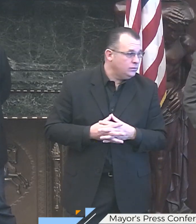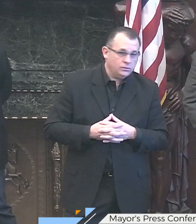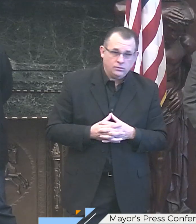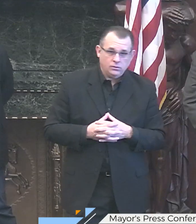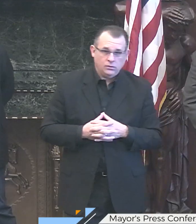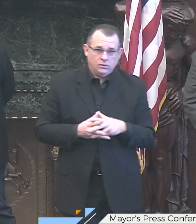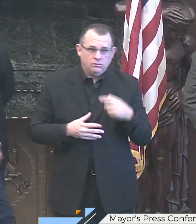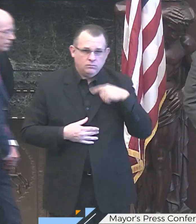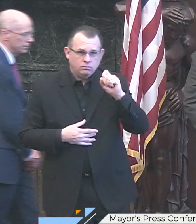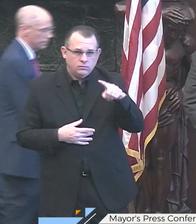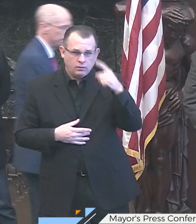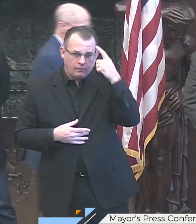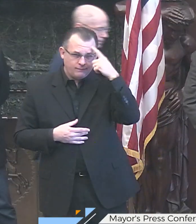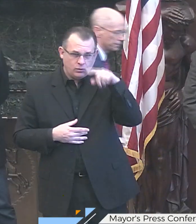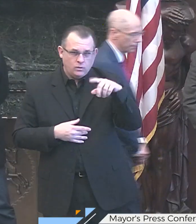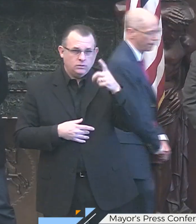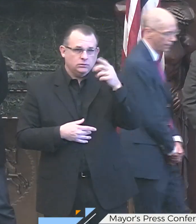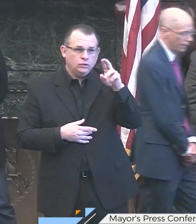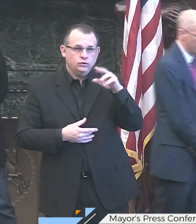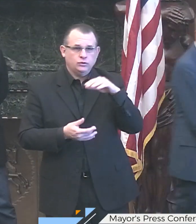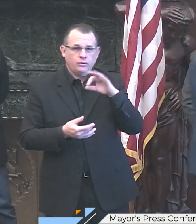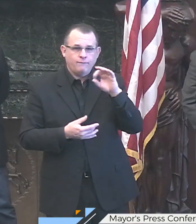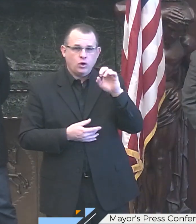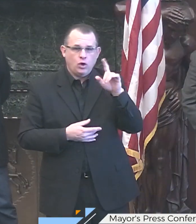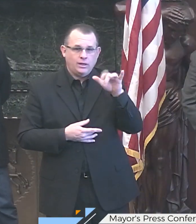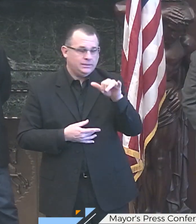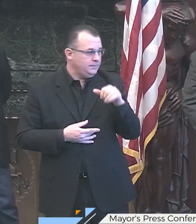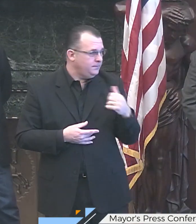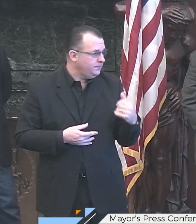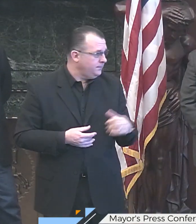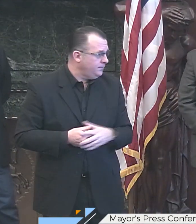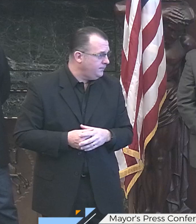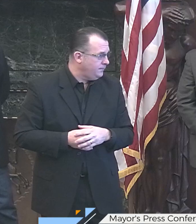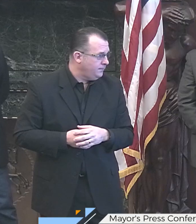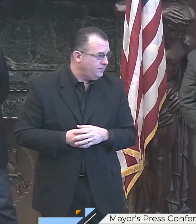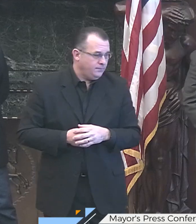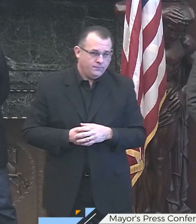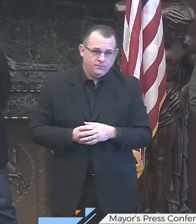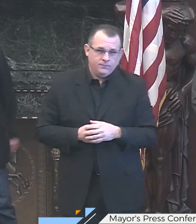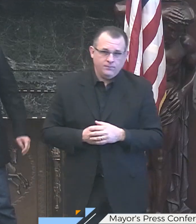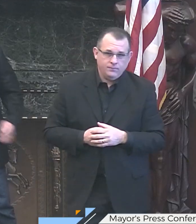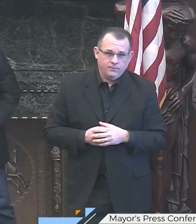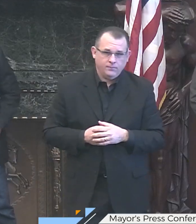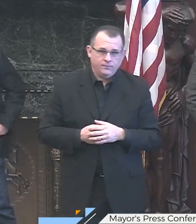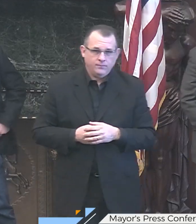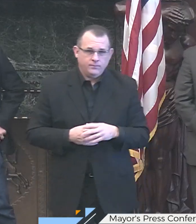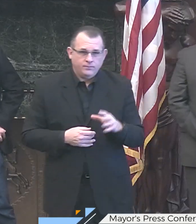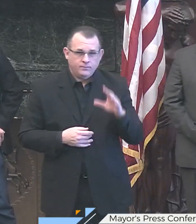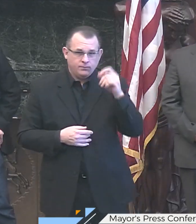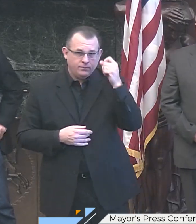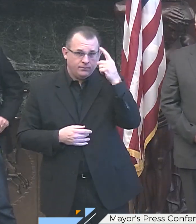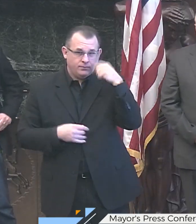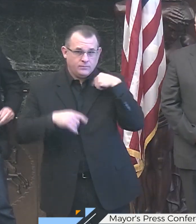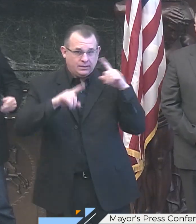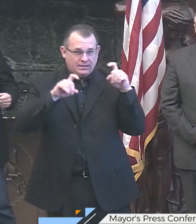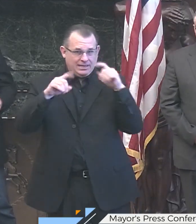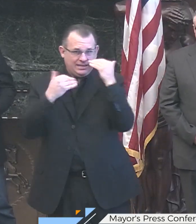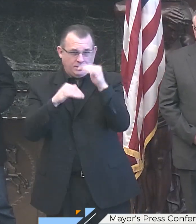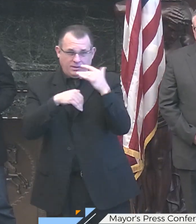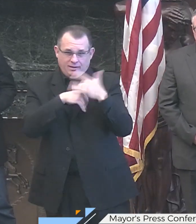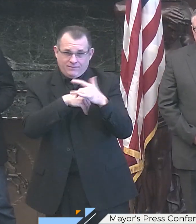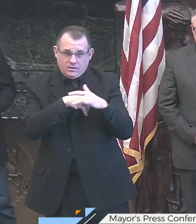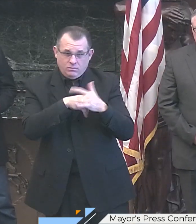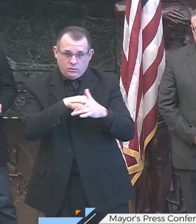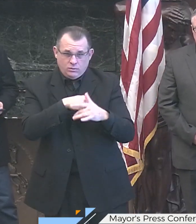Farley, in light of the absence of tests or the limitations of testing, I was just